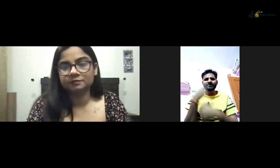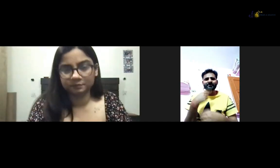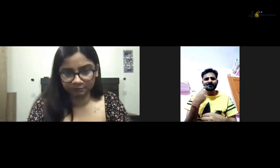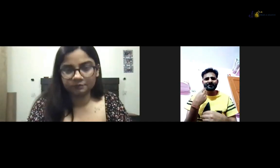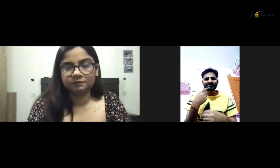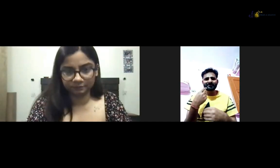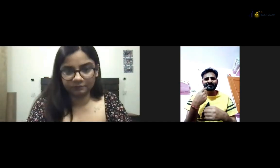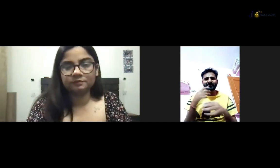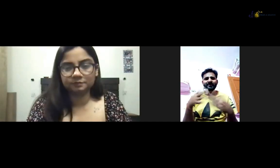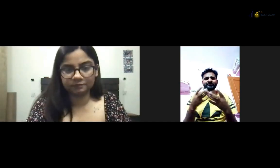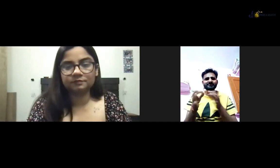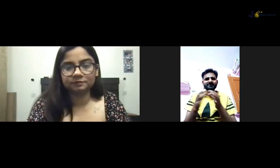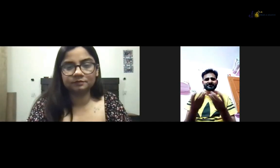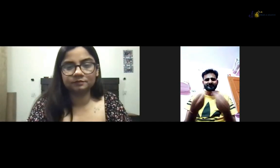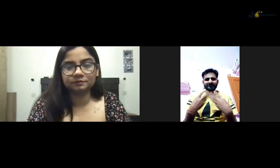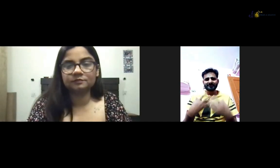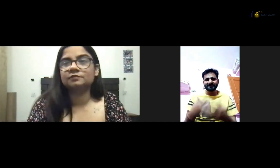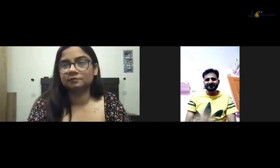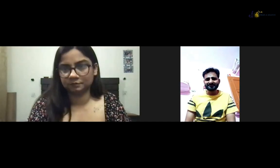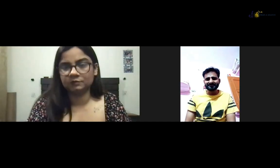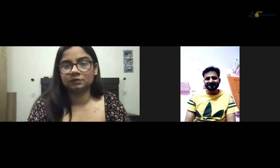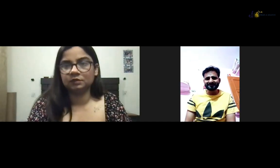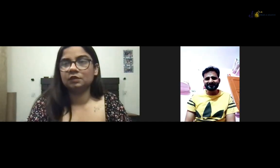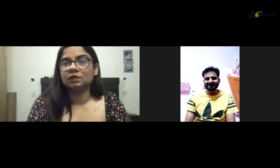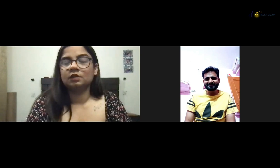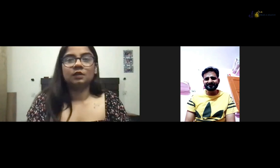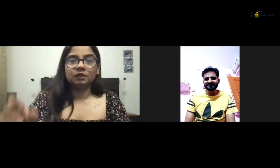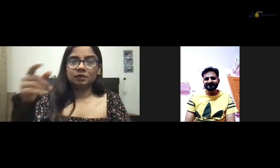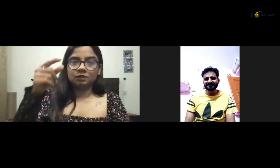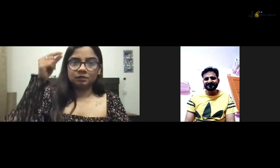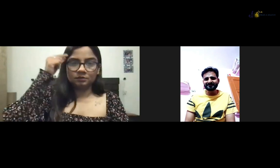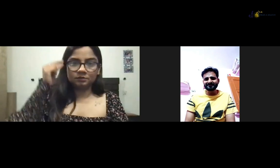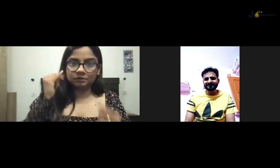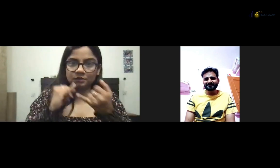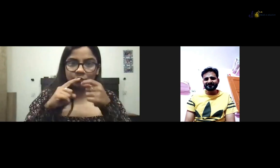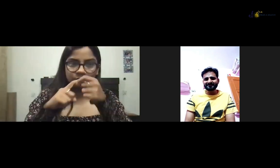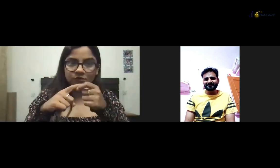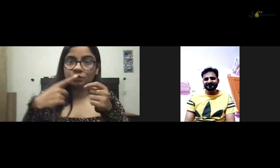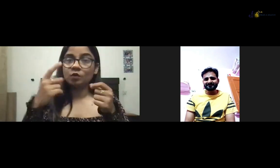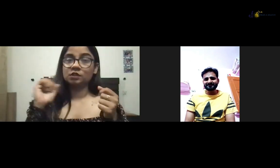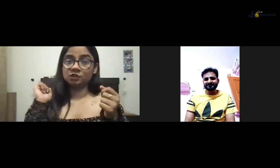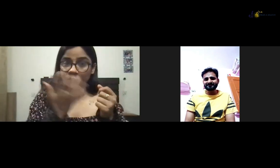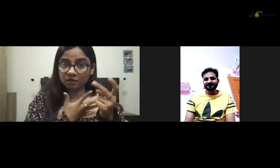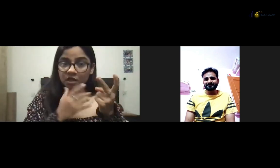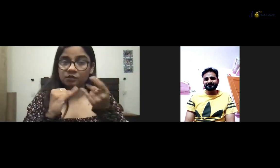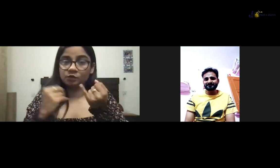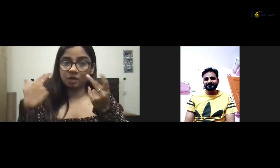raped, who would be responsible for that? If Who anyone can explain me? explain.